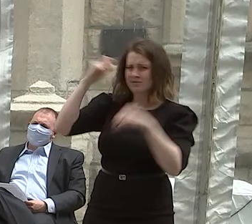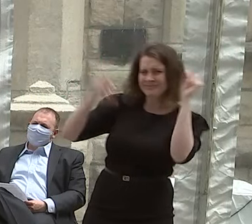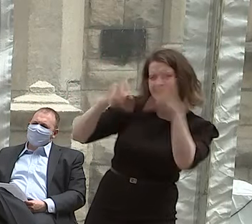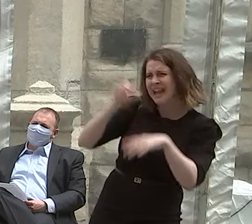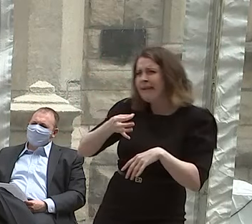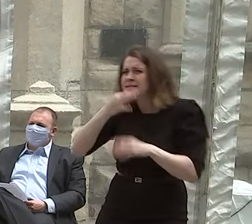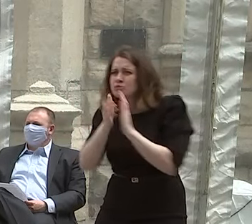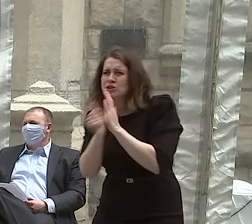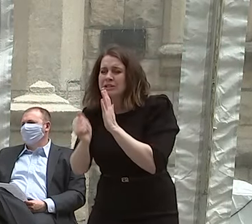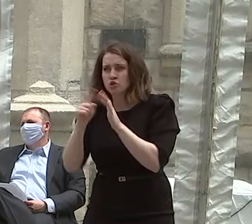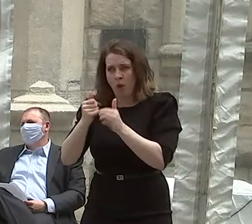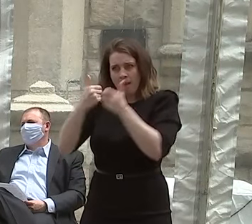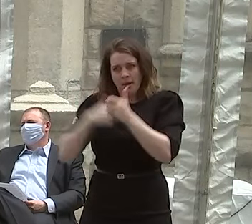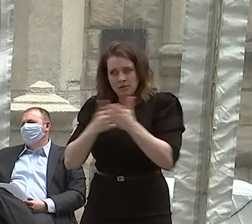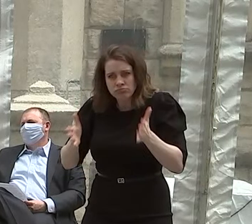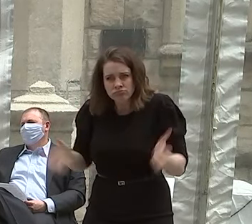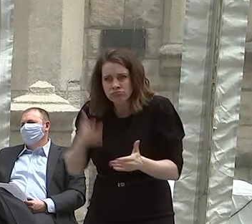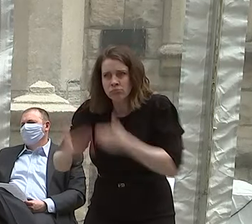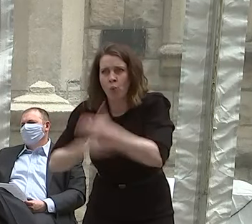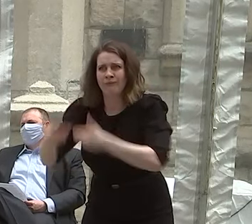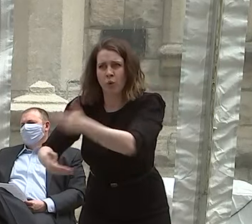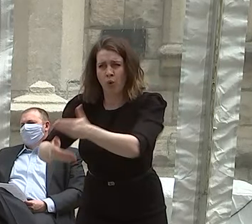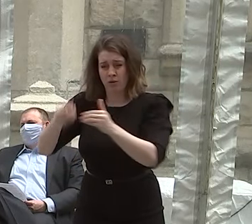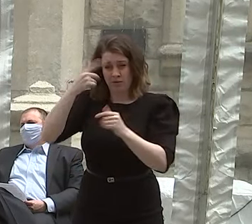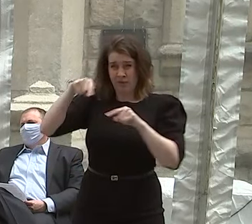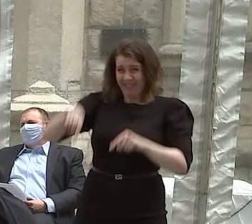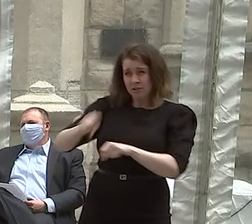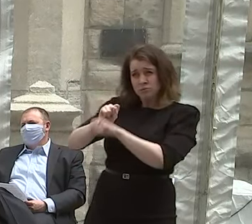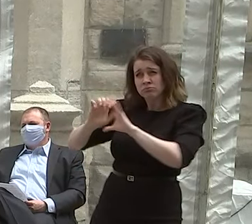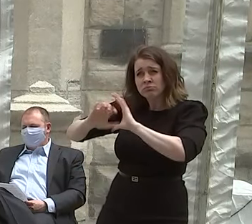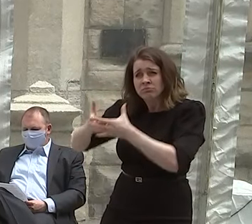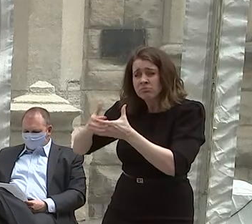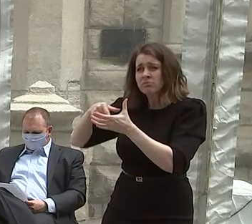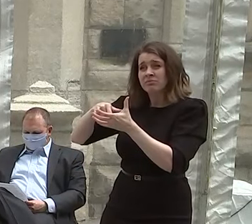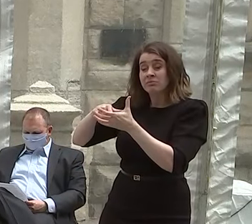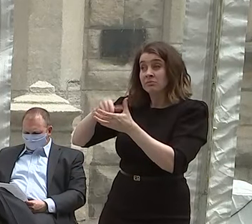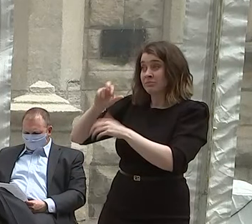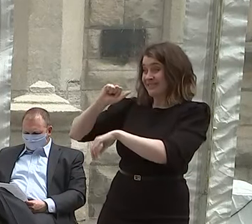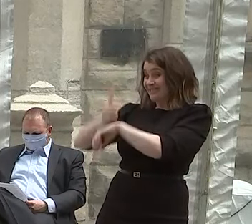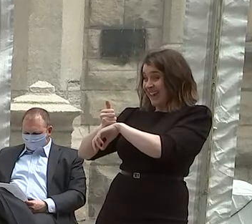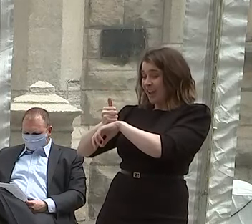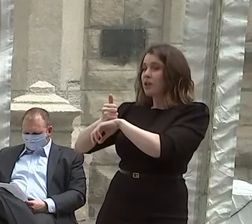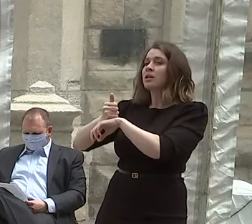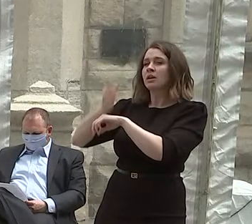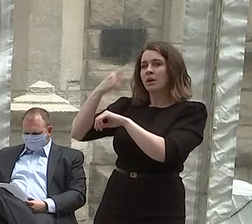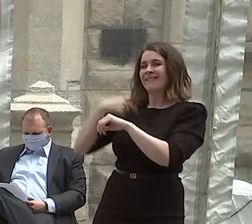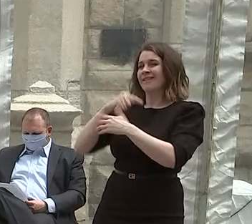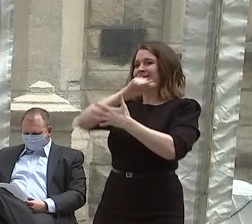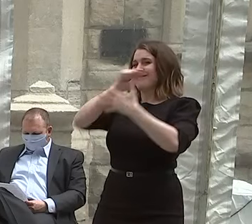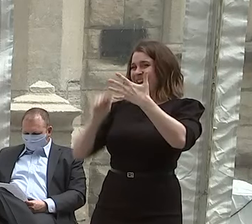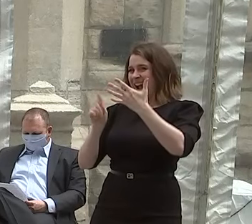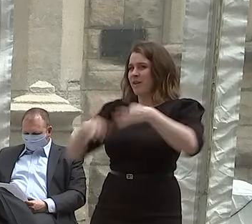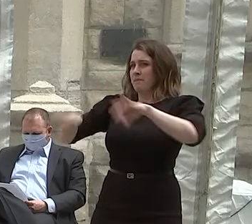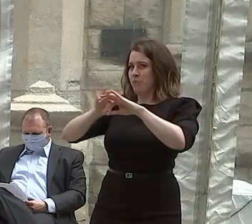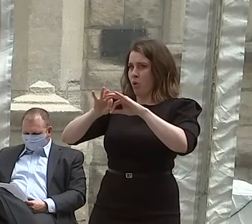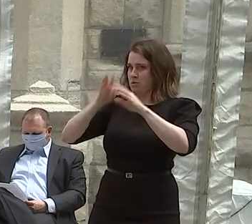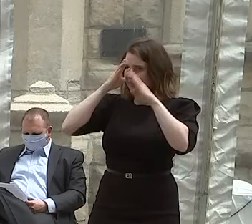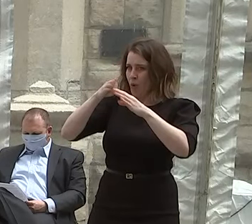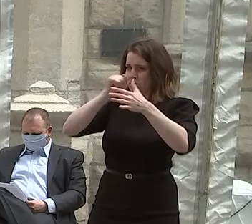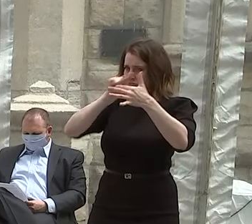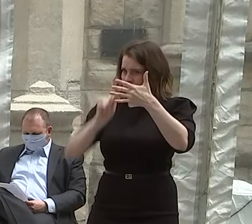forward. Our Recovery Task Force will be built around 5 key recovery